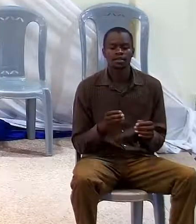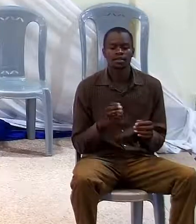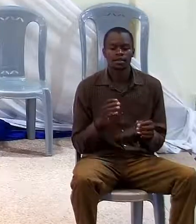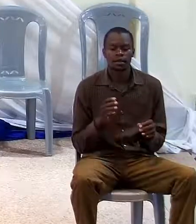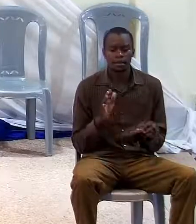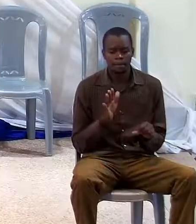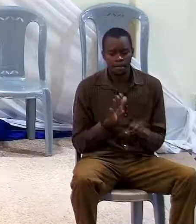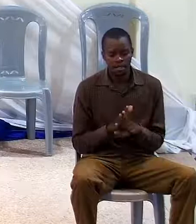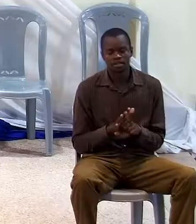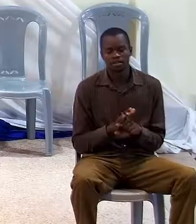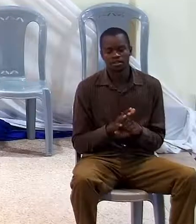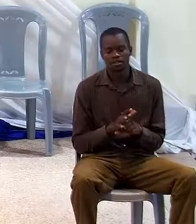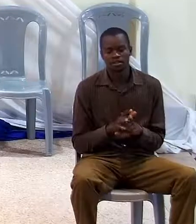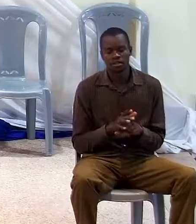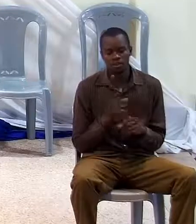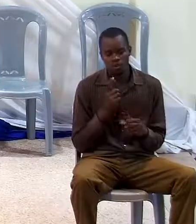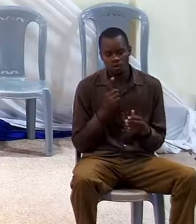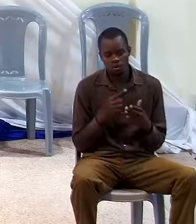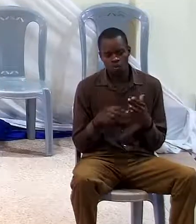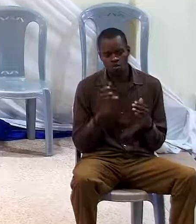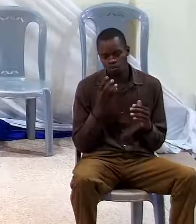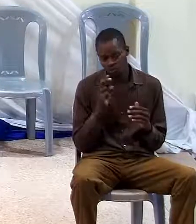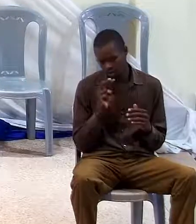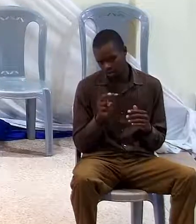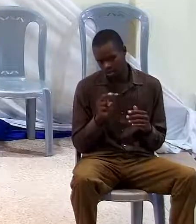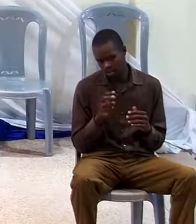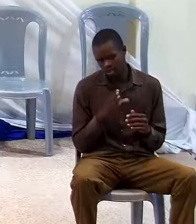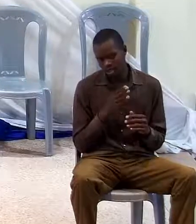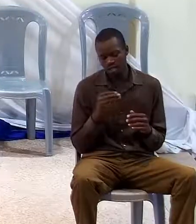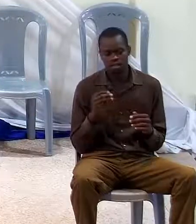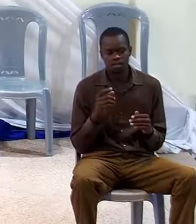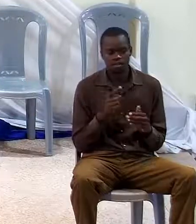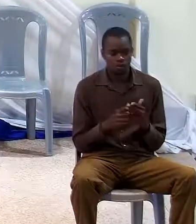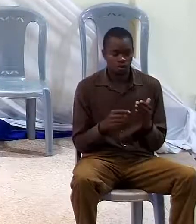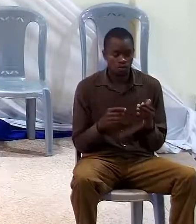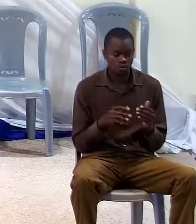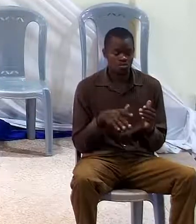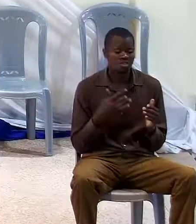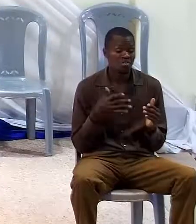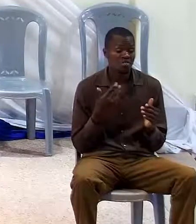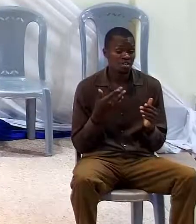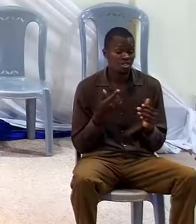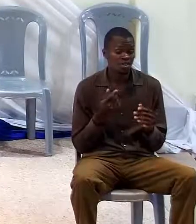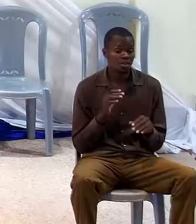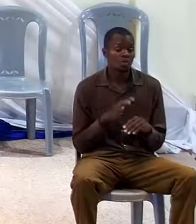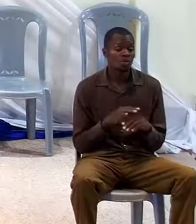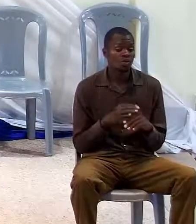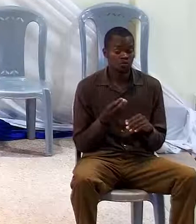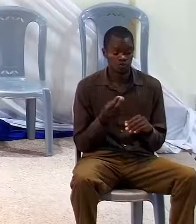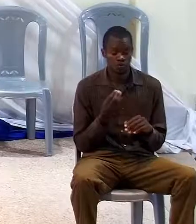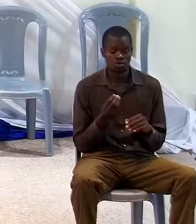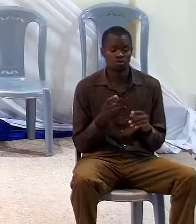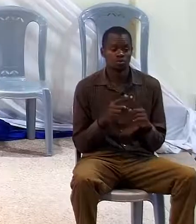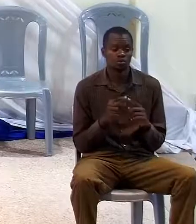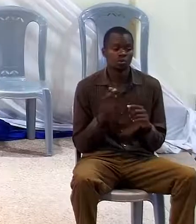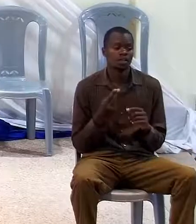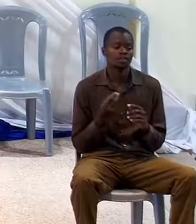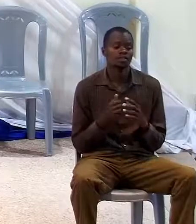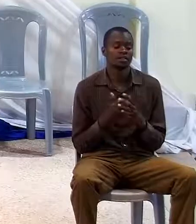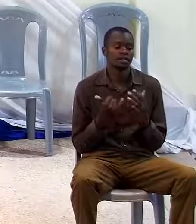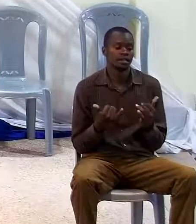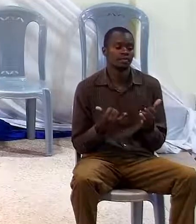see and what we feel is good food. Now,